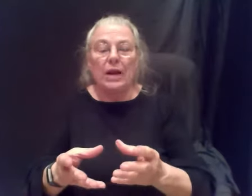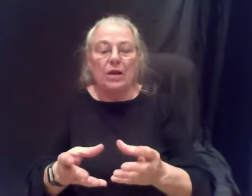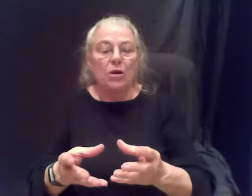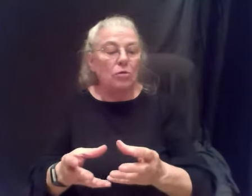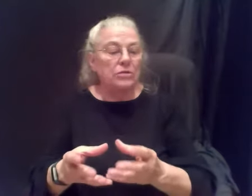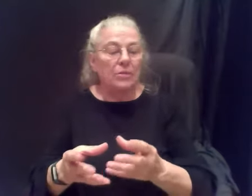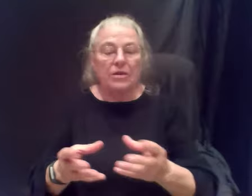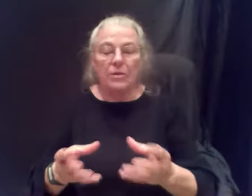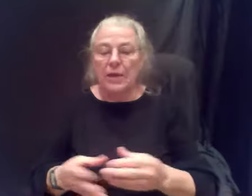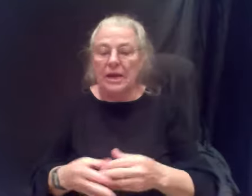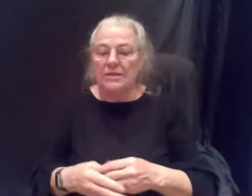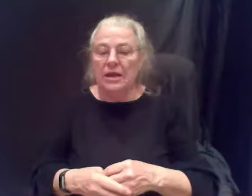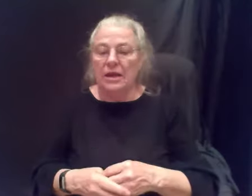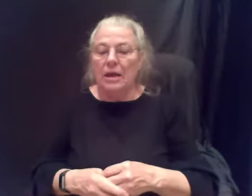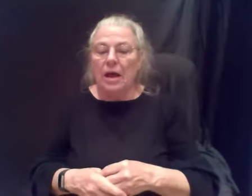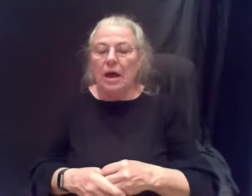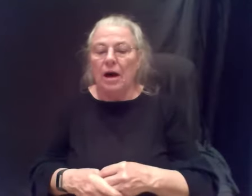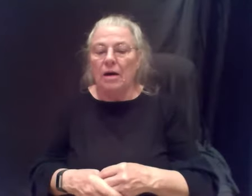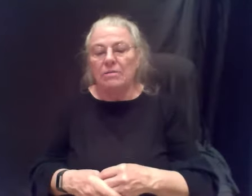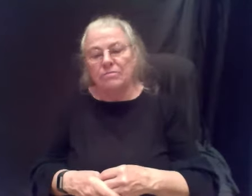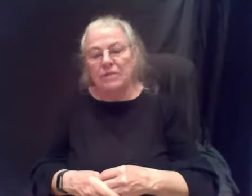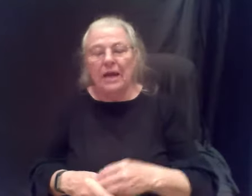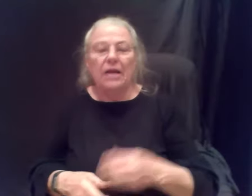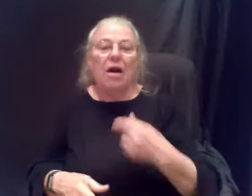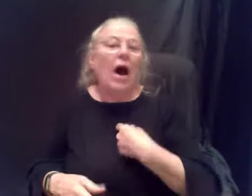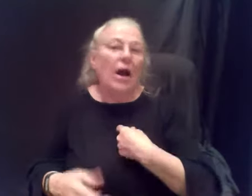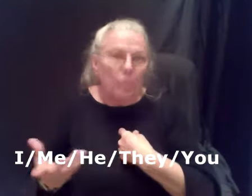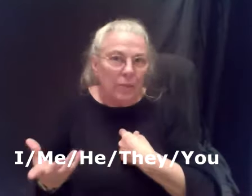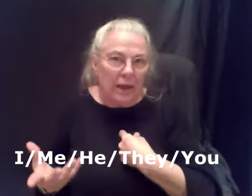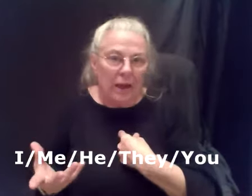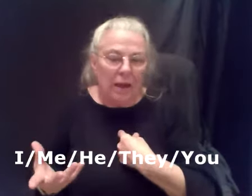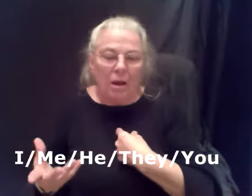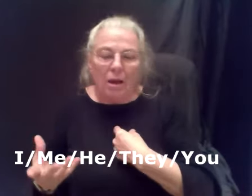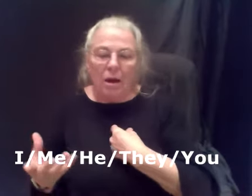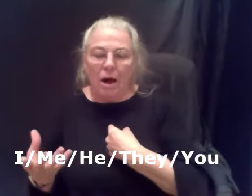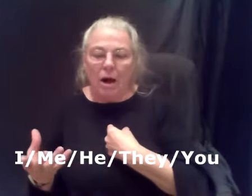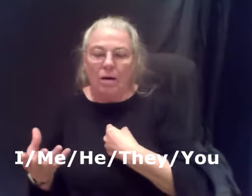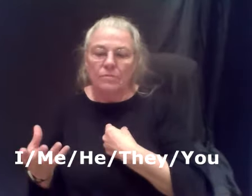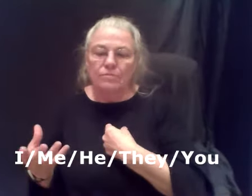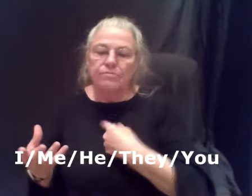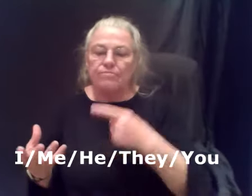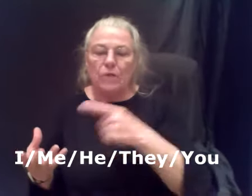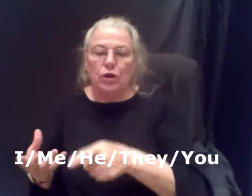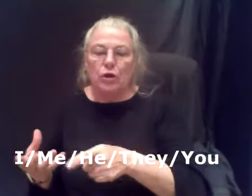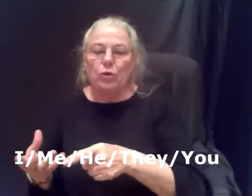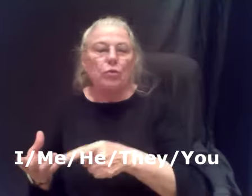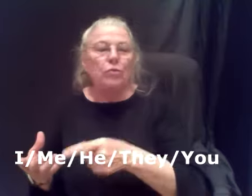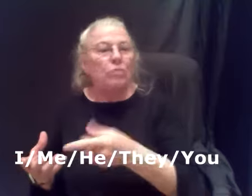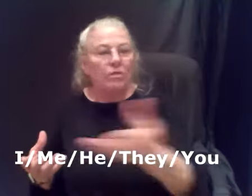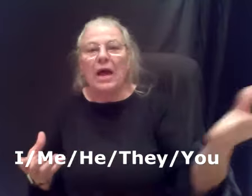know some of the basic, uh, like I or me, uh, you,